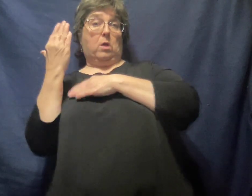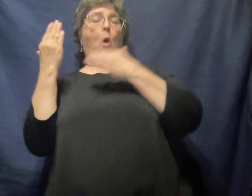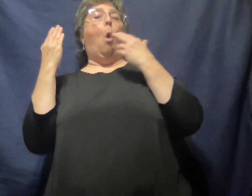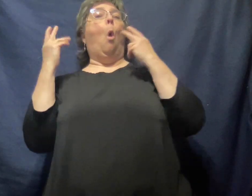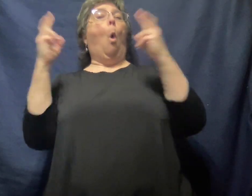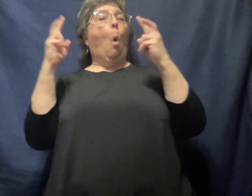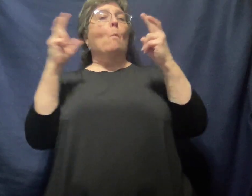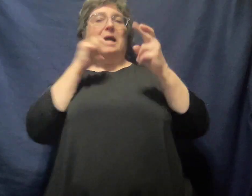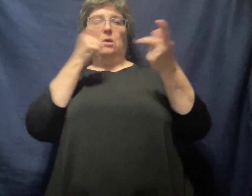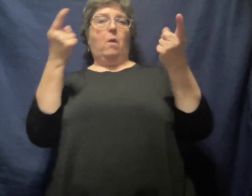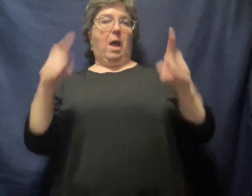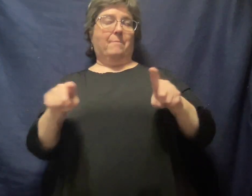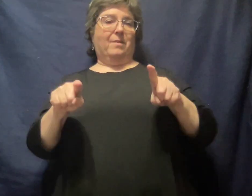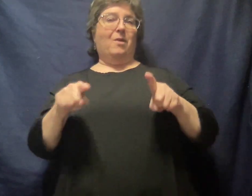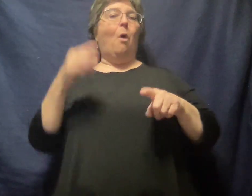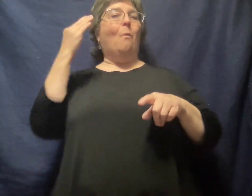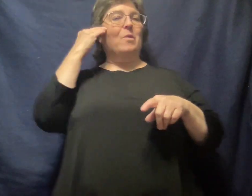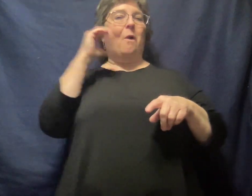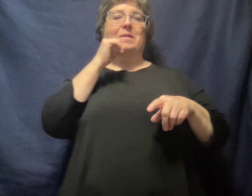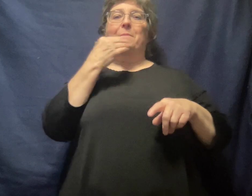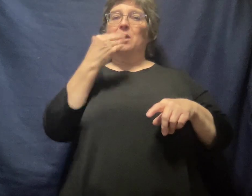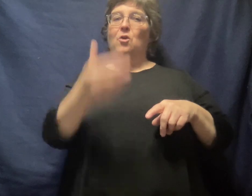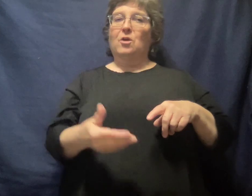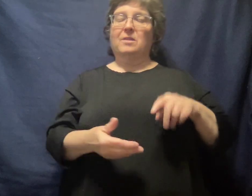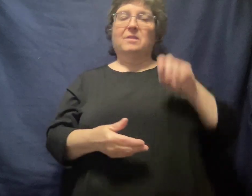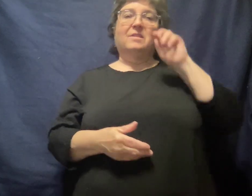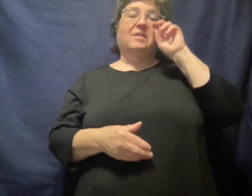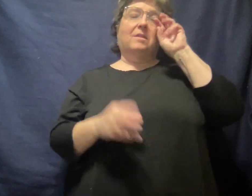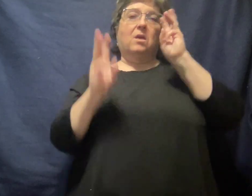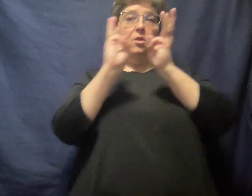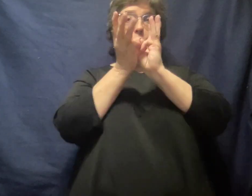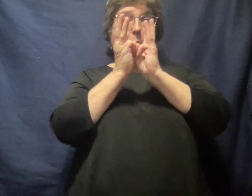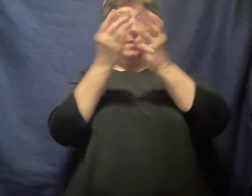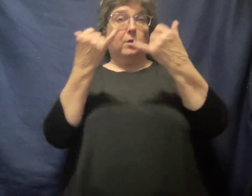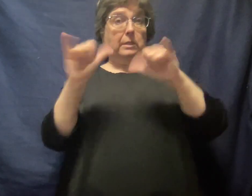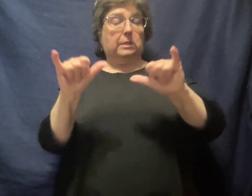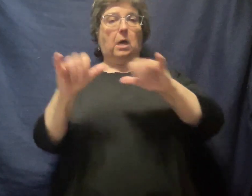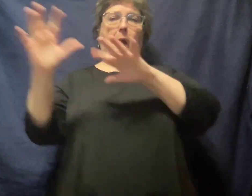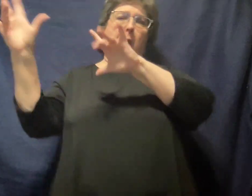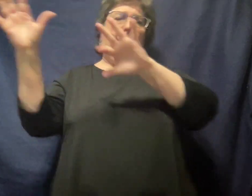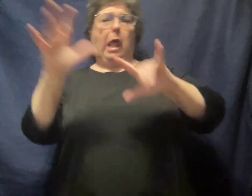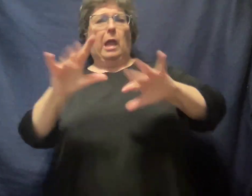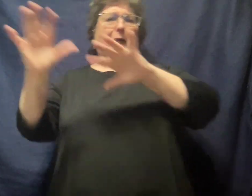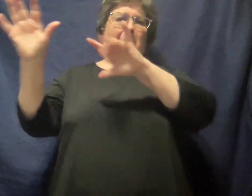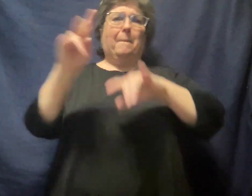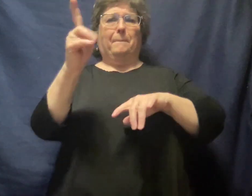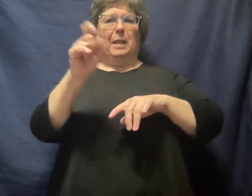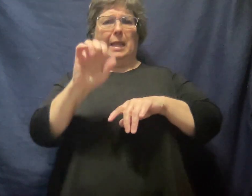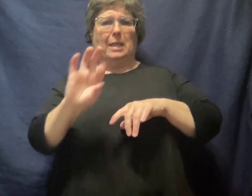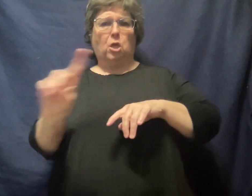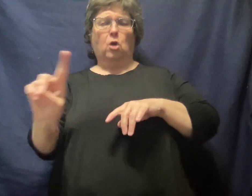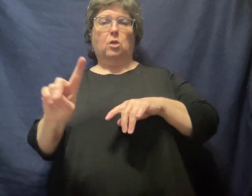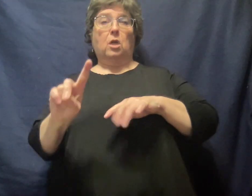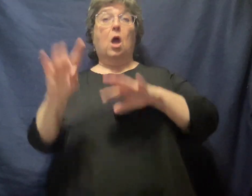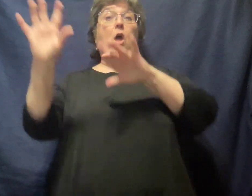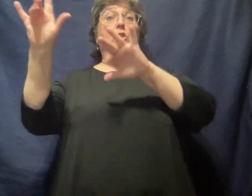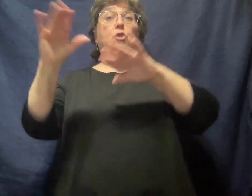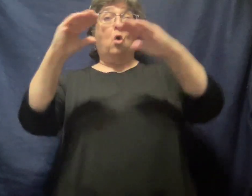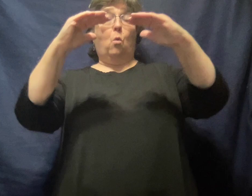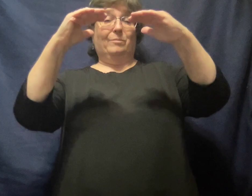doesn't. We know it's not going to be good. The weather is still going to be a blizzard-like out there. the snow is going to move south